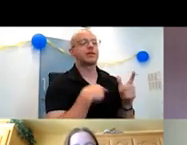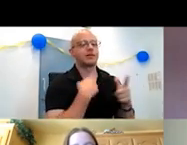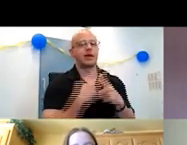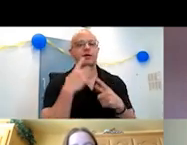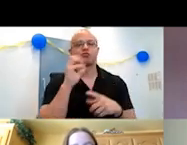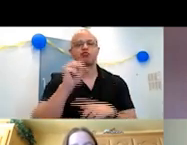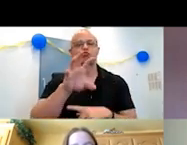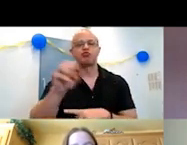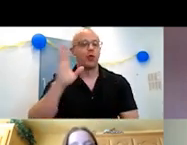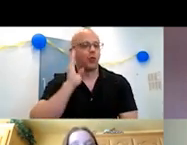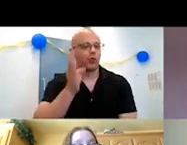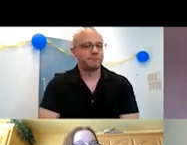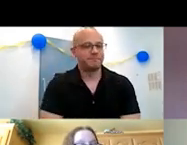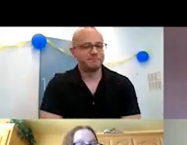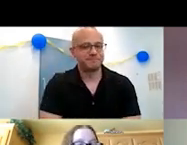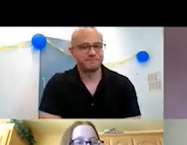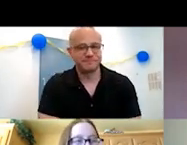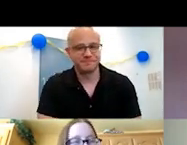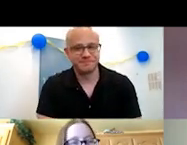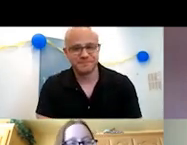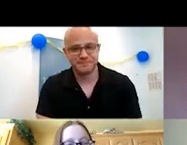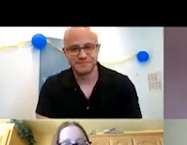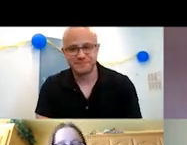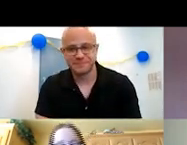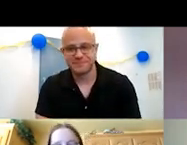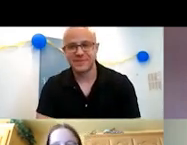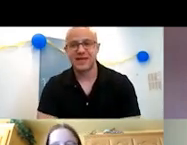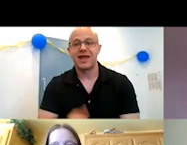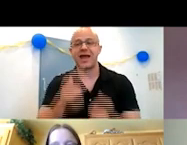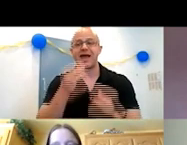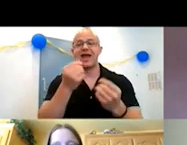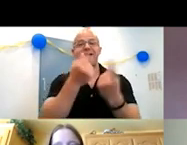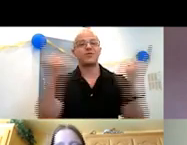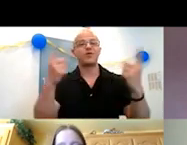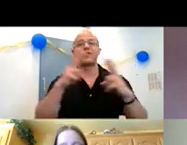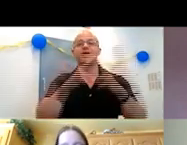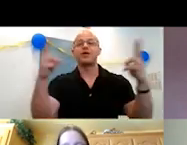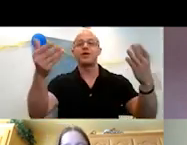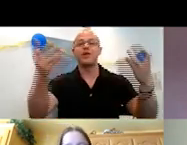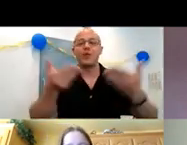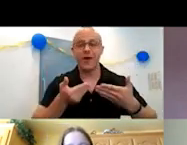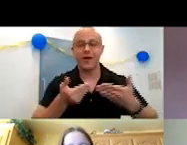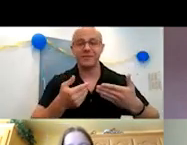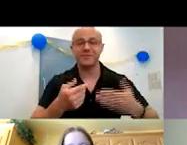maybe new signs I'll come up with from the community, and I'll share them with you. Okay?